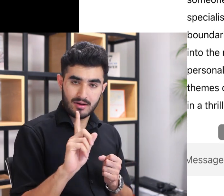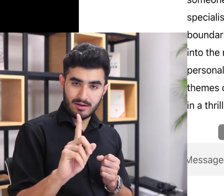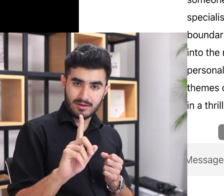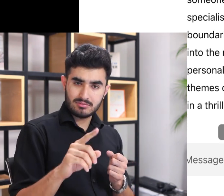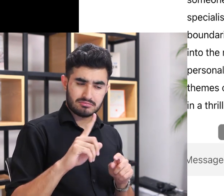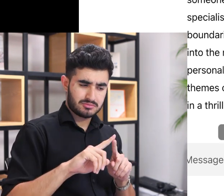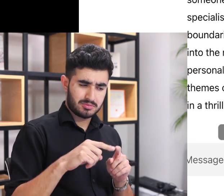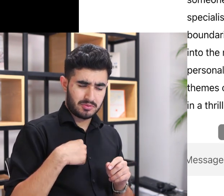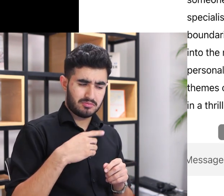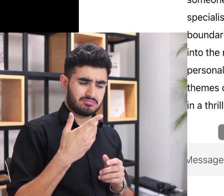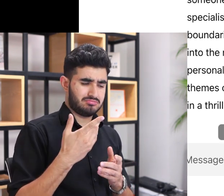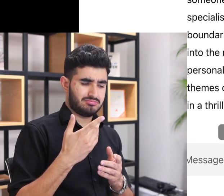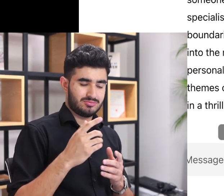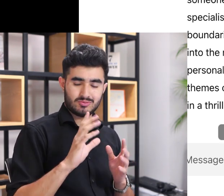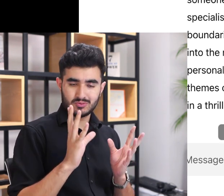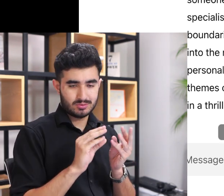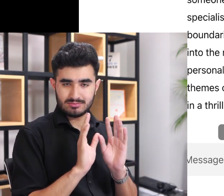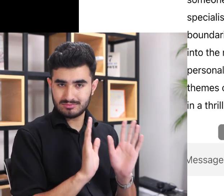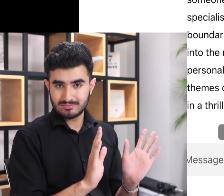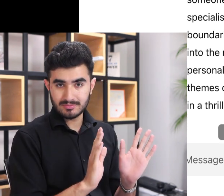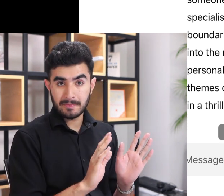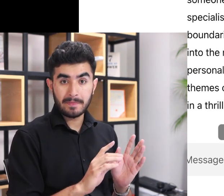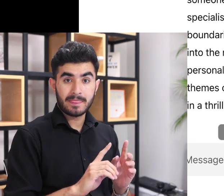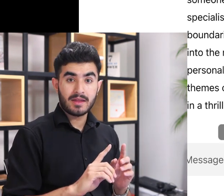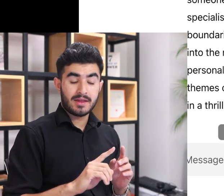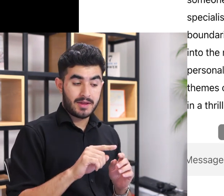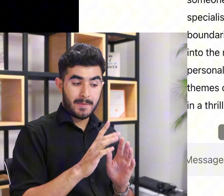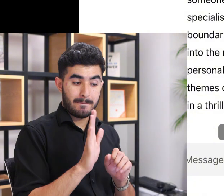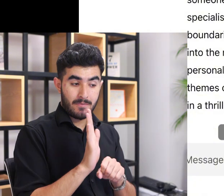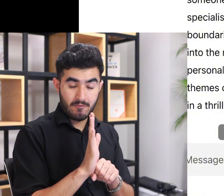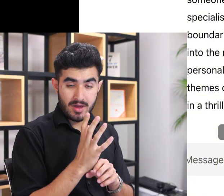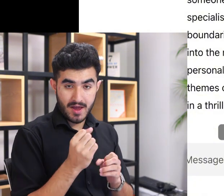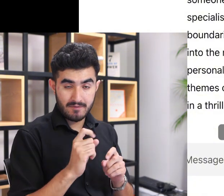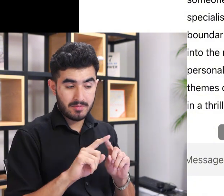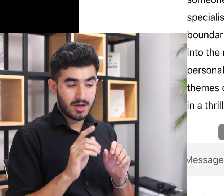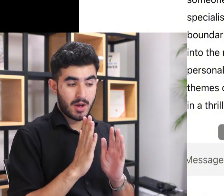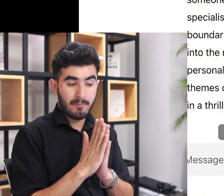what if I ask for some information about a book? Let's find out.